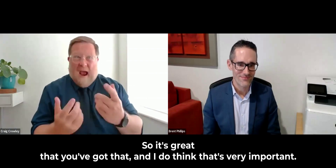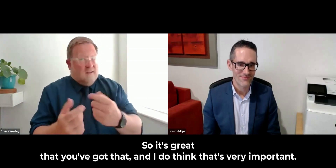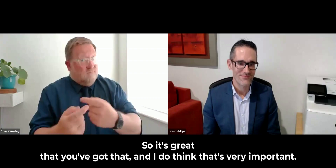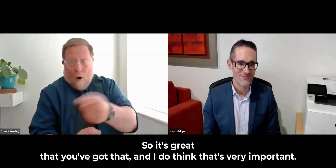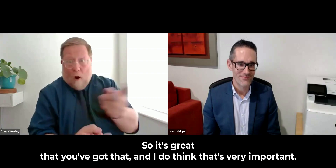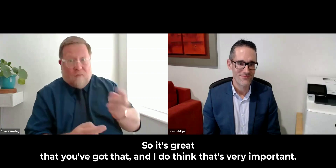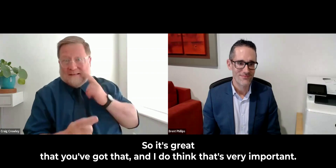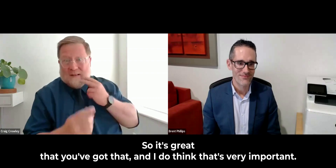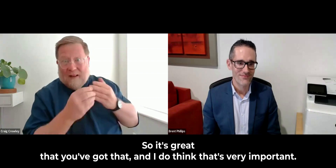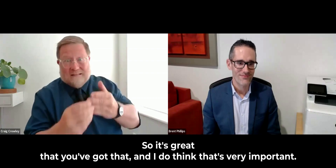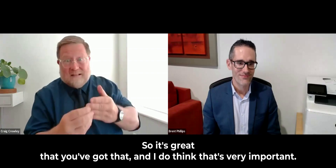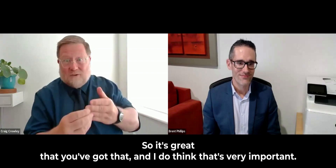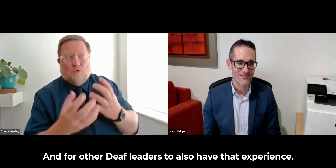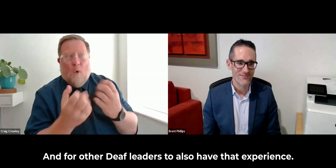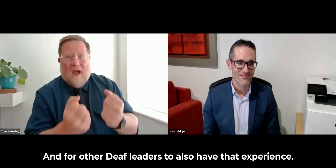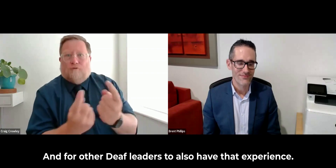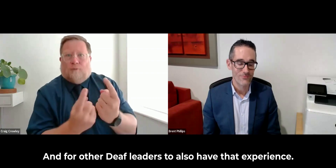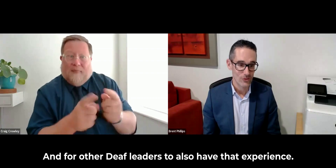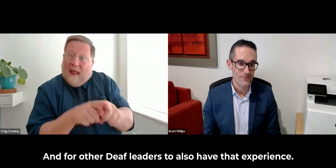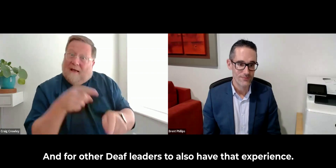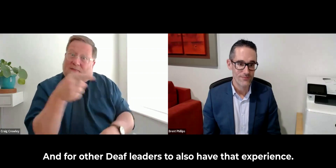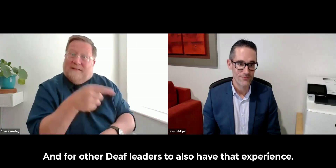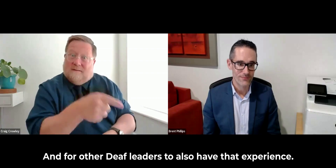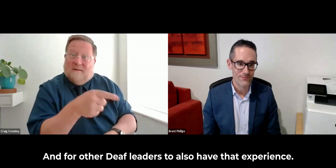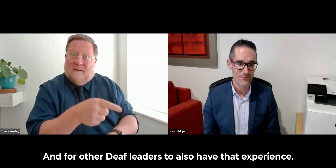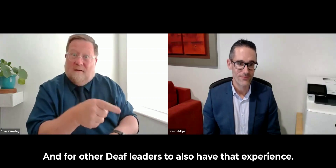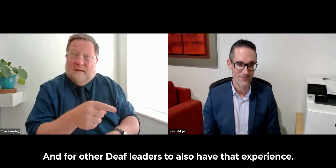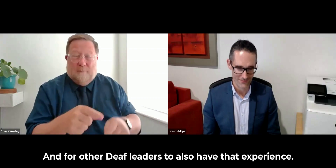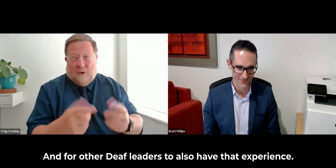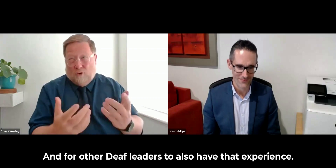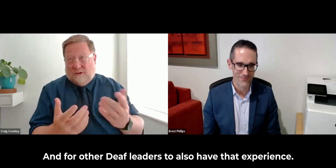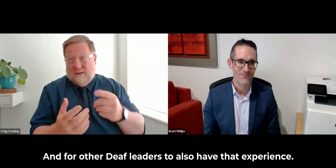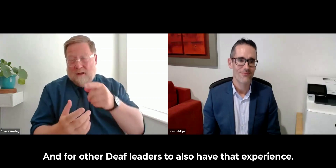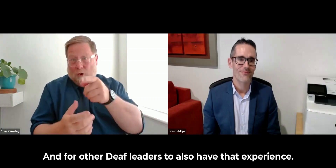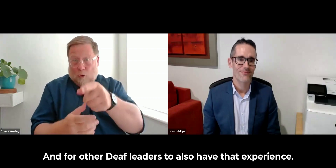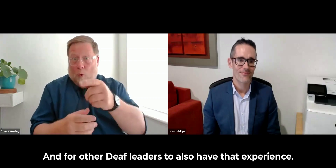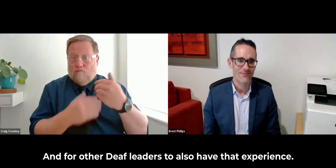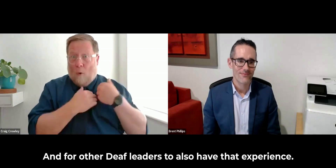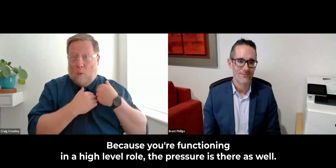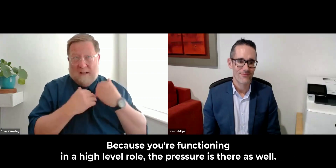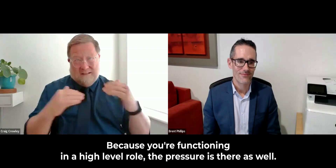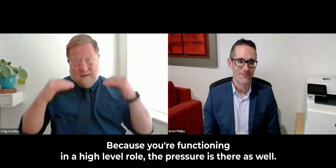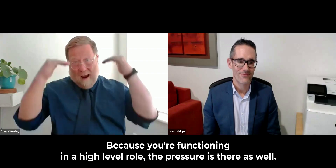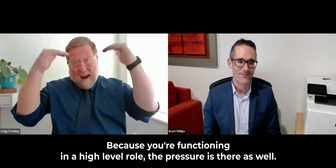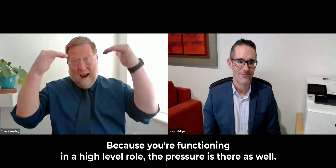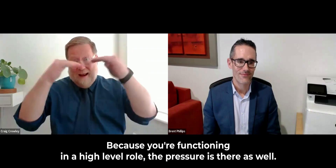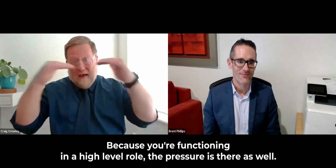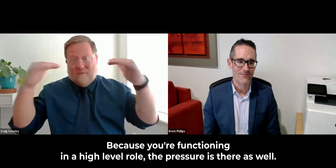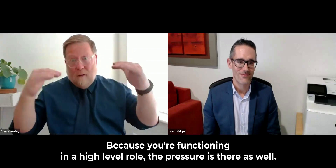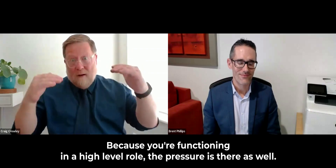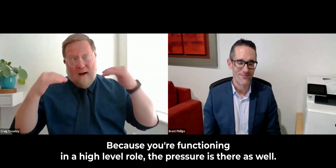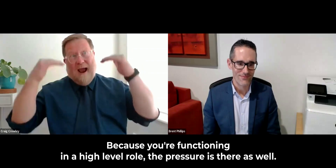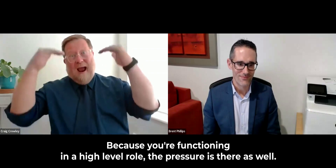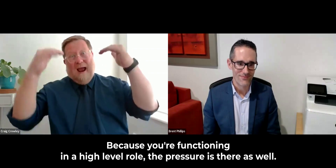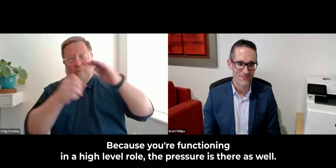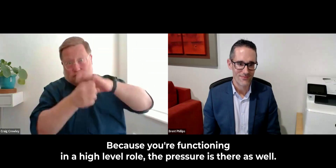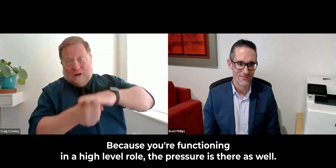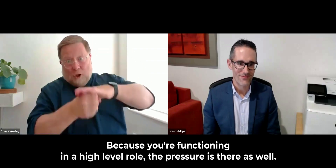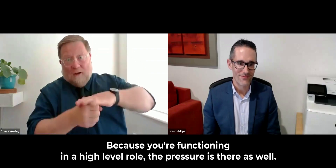that's very important. And for other deaf leaders to also have that experience, because you're functioning in a high